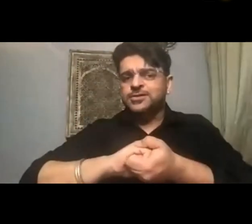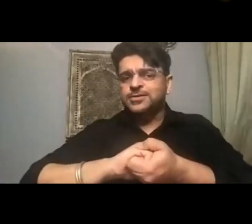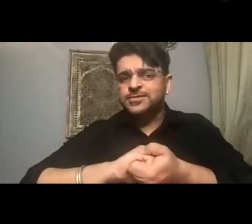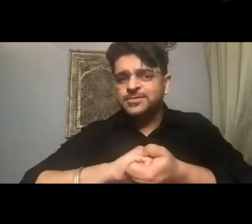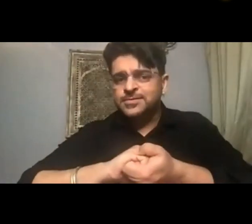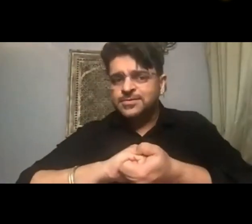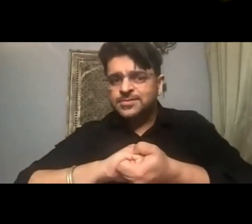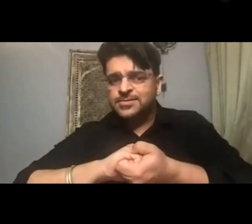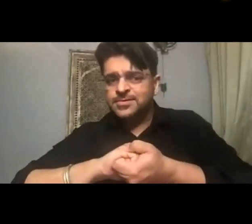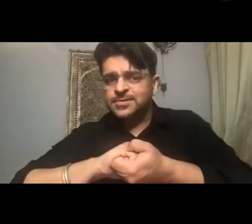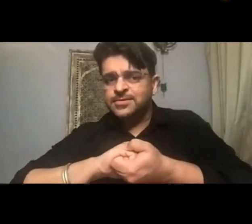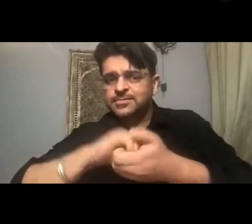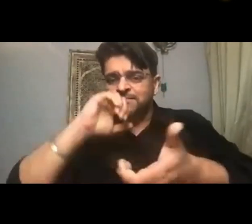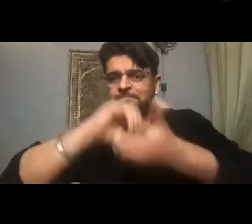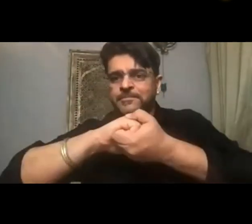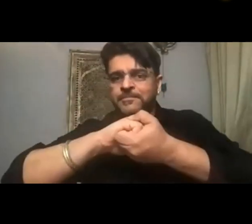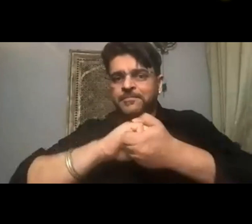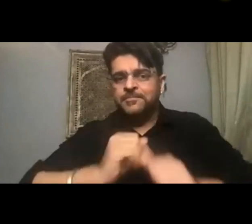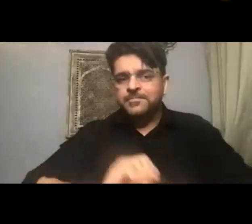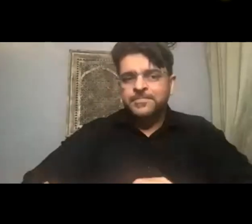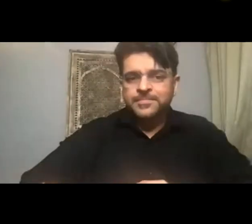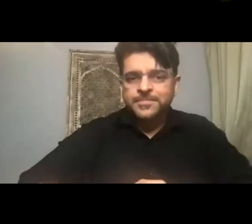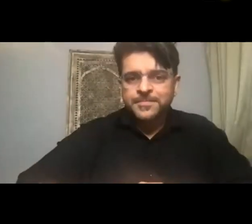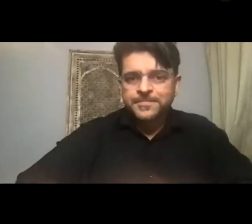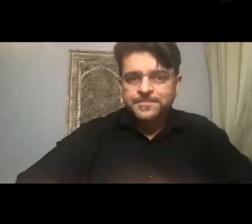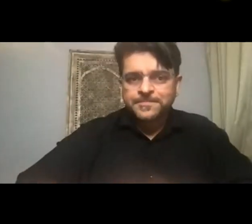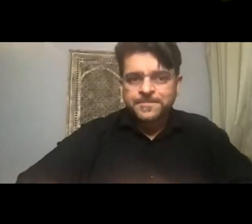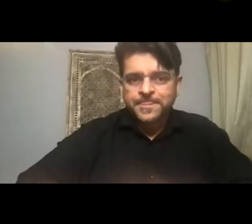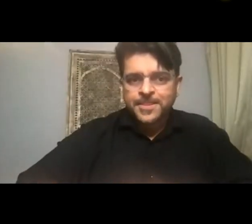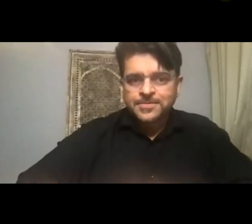to click. Can you click on partners, please?